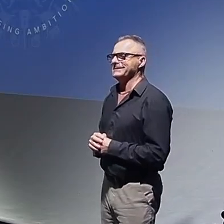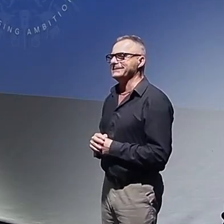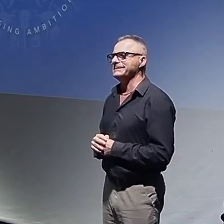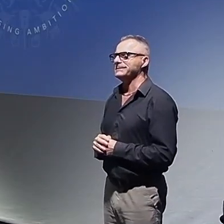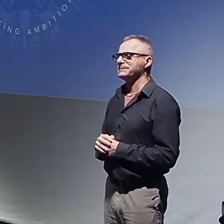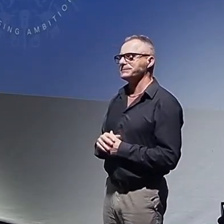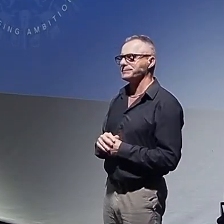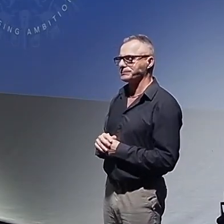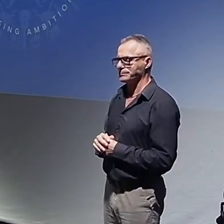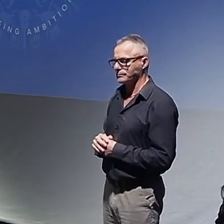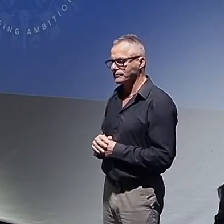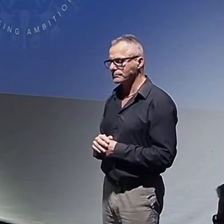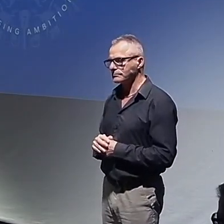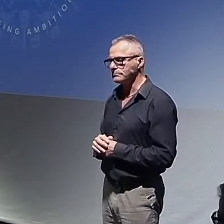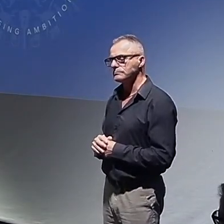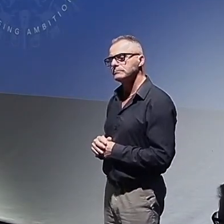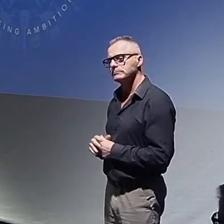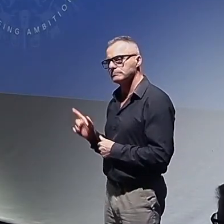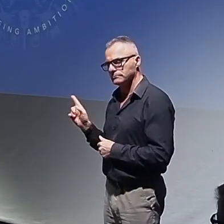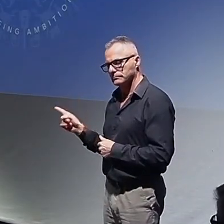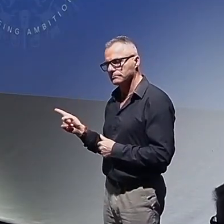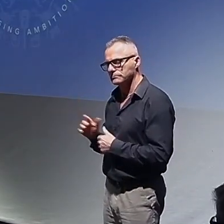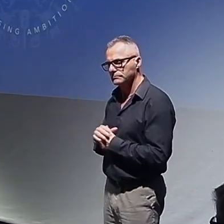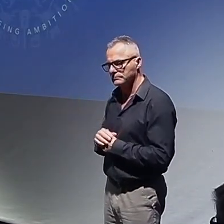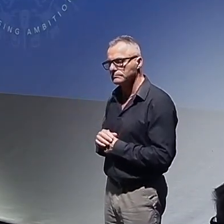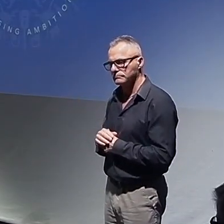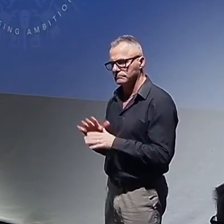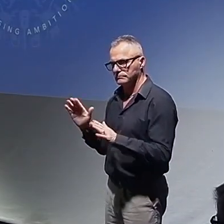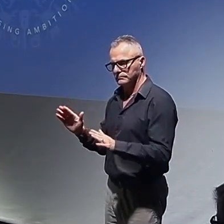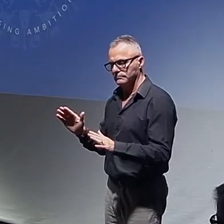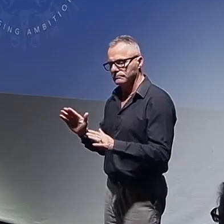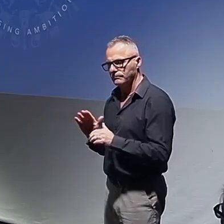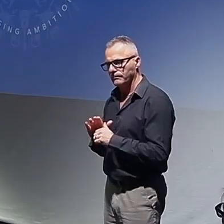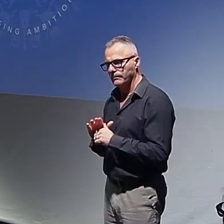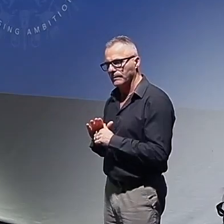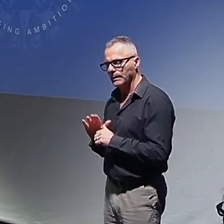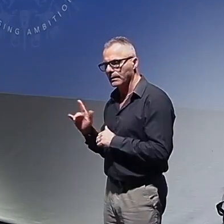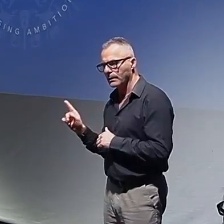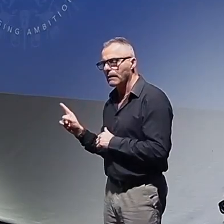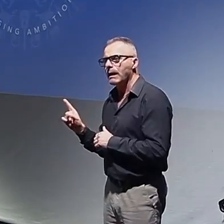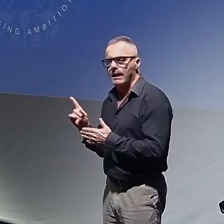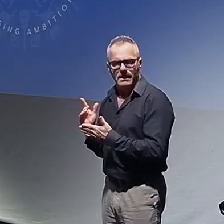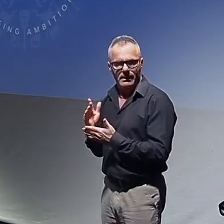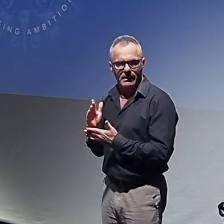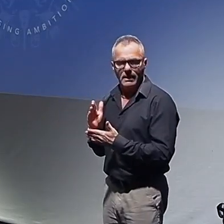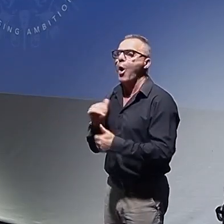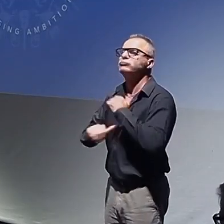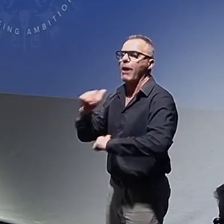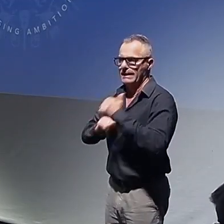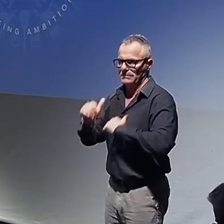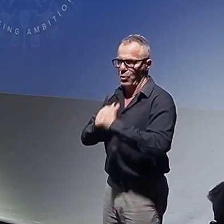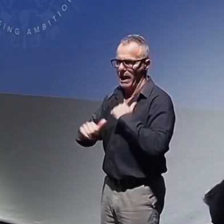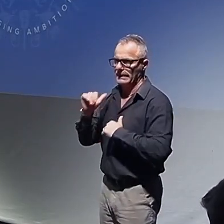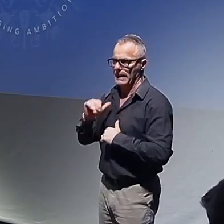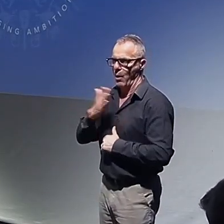Thanks. I'm going to loop up. Actually, I was going to do Pride towards the end. Okay. But actually, you've given me a nice